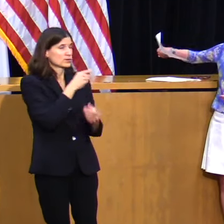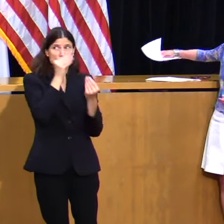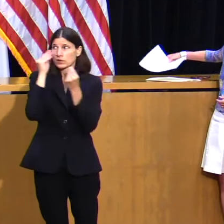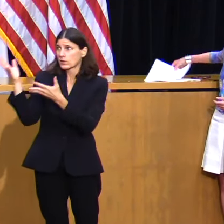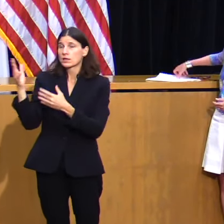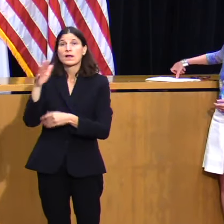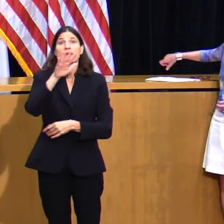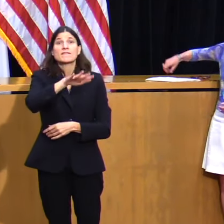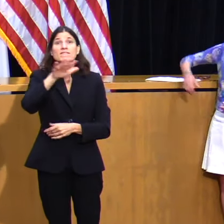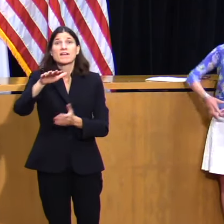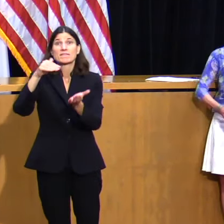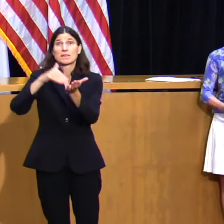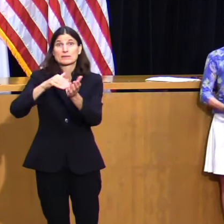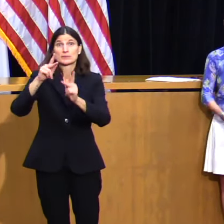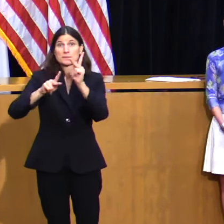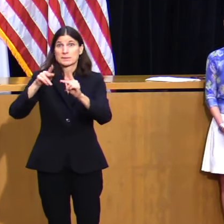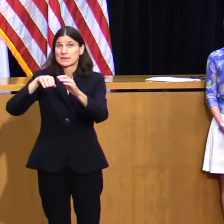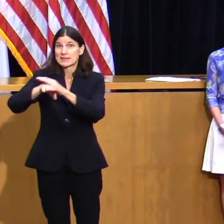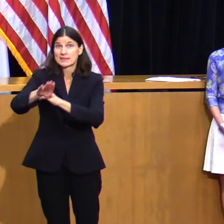8,000 hospital admissions.